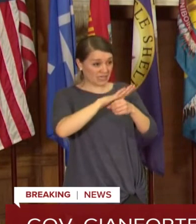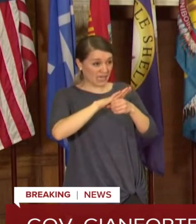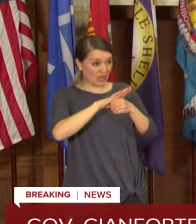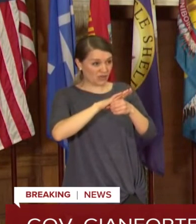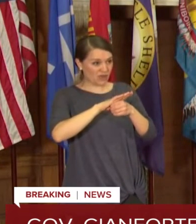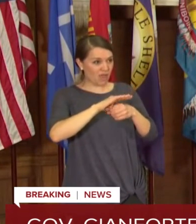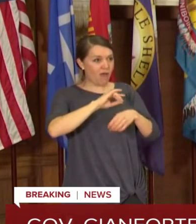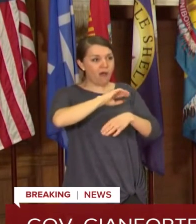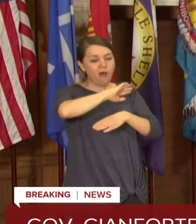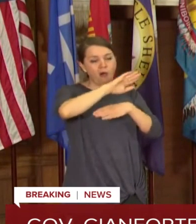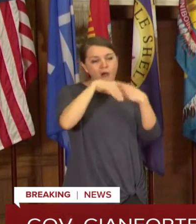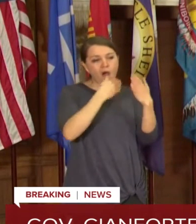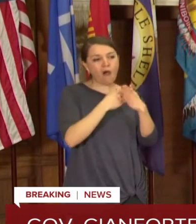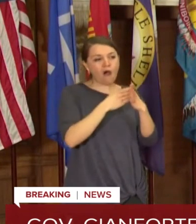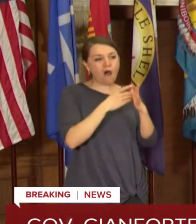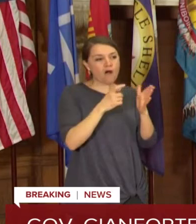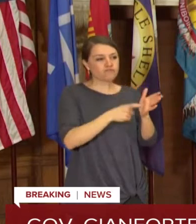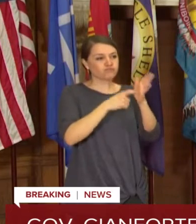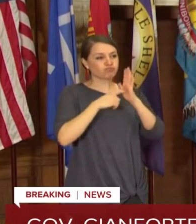restrictions except the mask mandate.